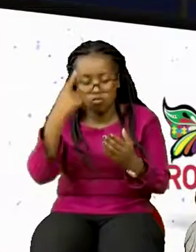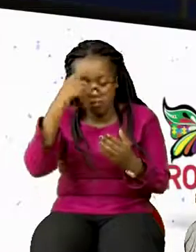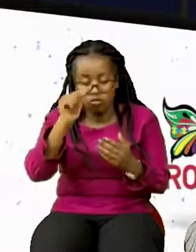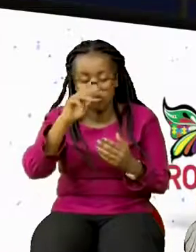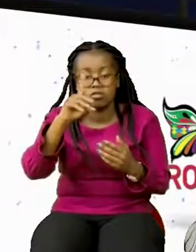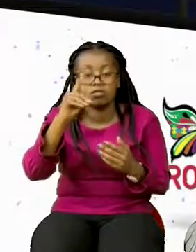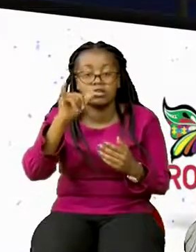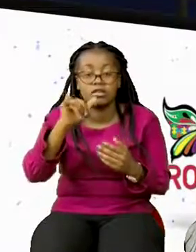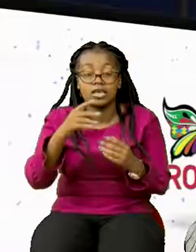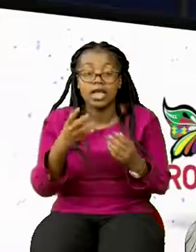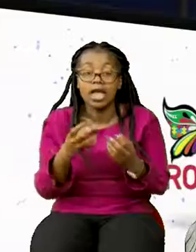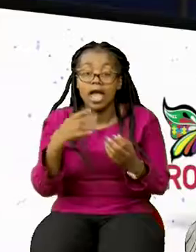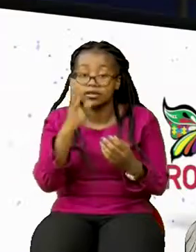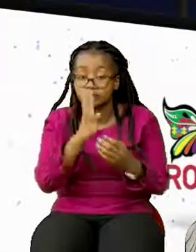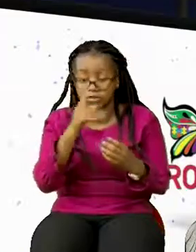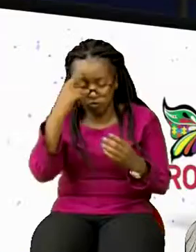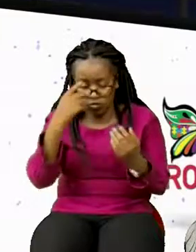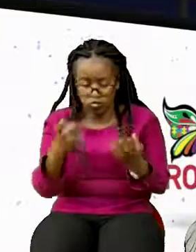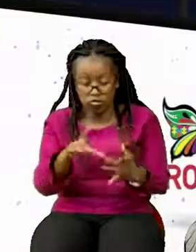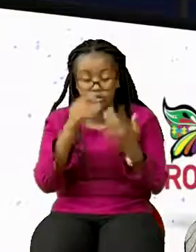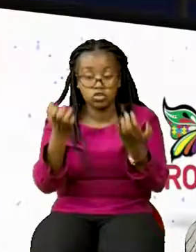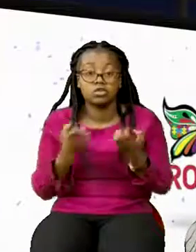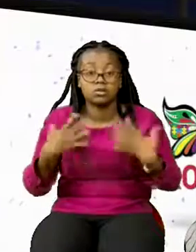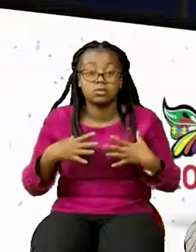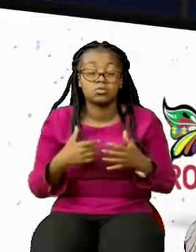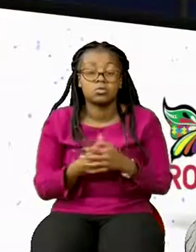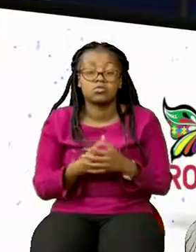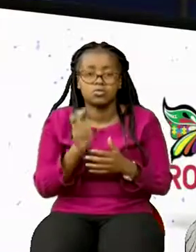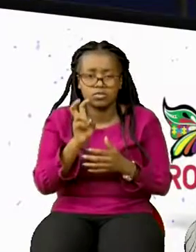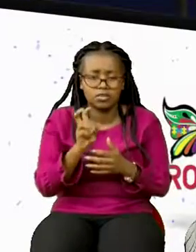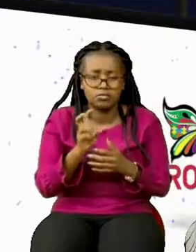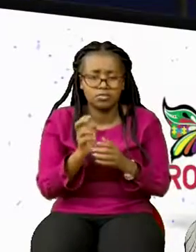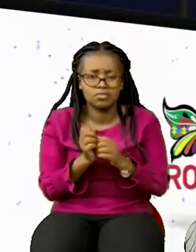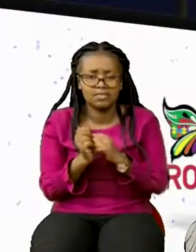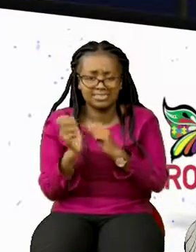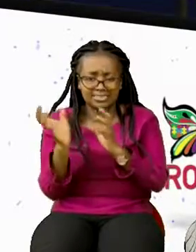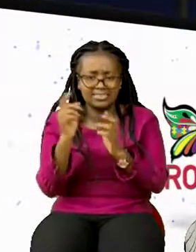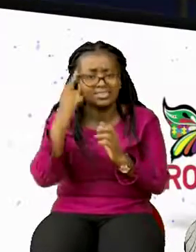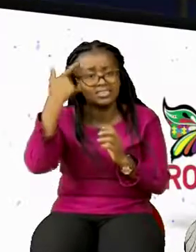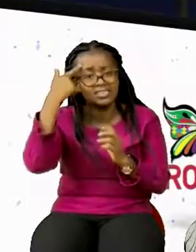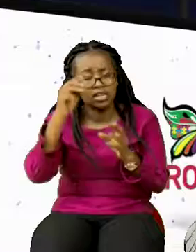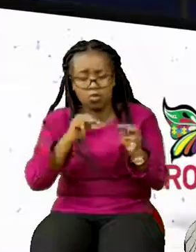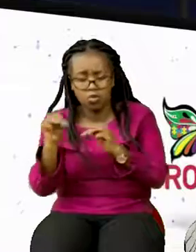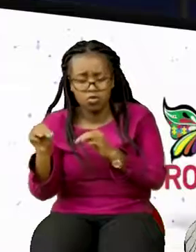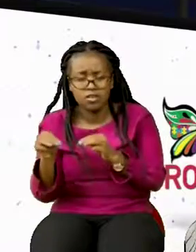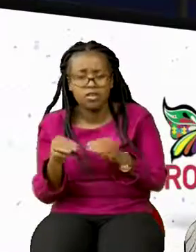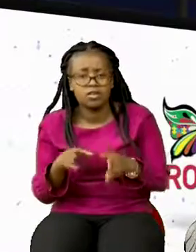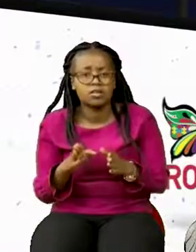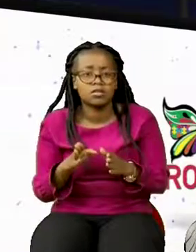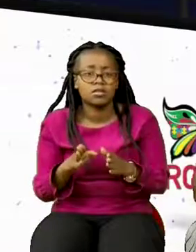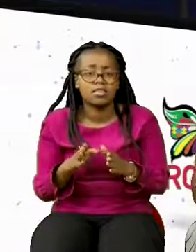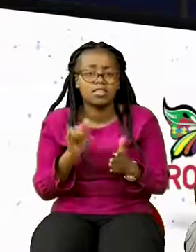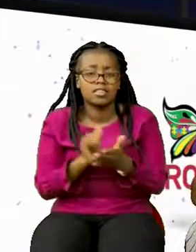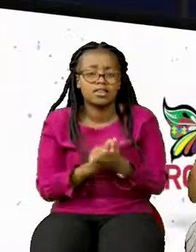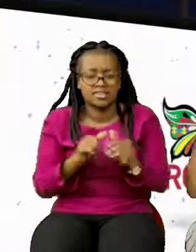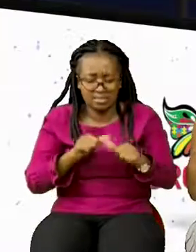Persons. But generally, they're involuntary. So when you're seeing a child either doing the tics and moving in a way that